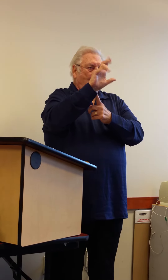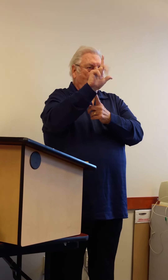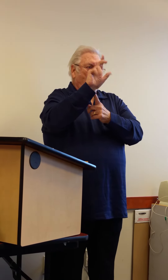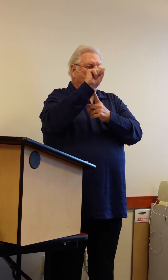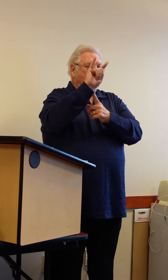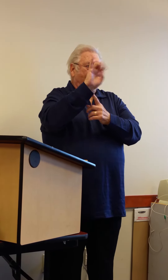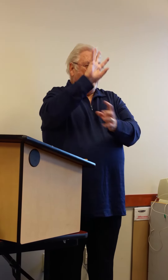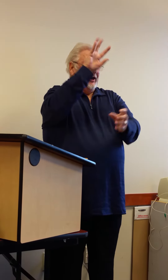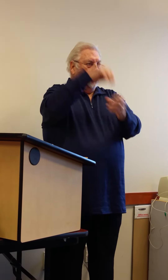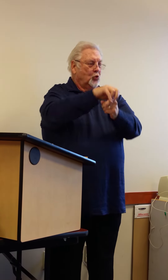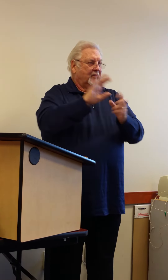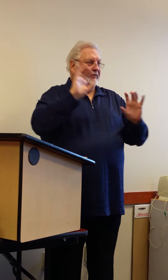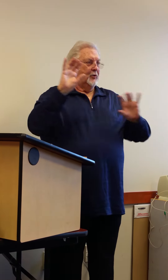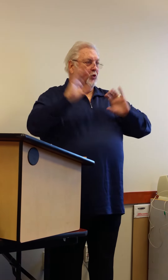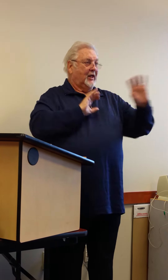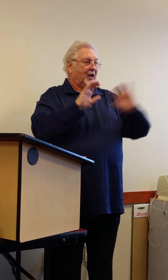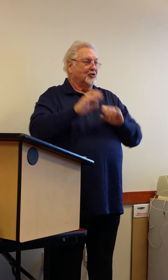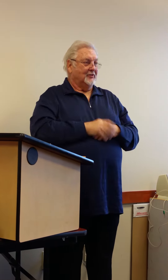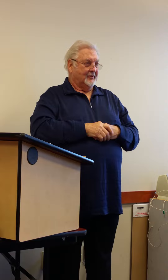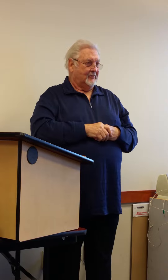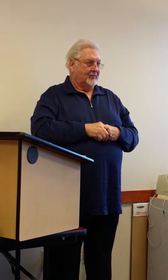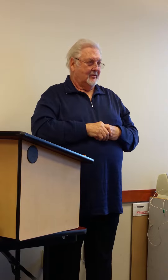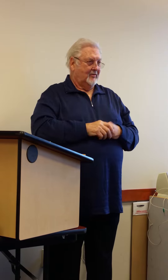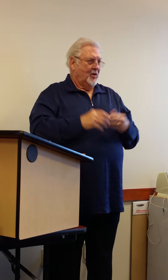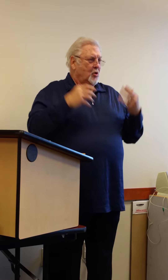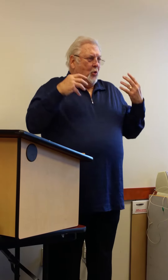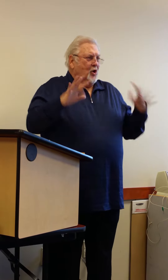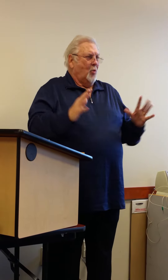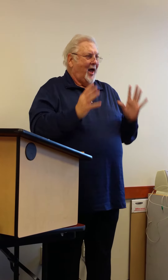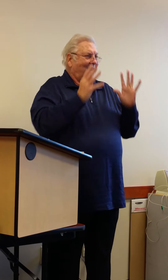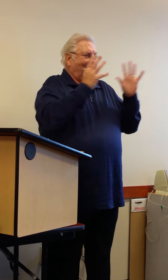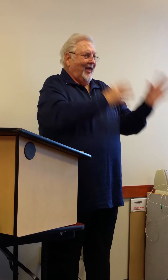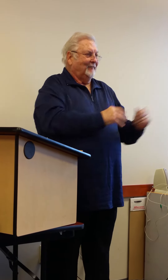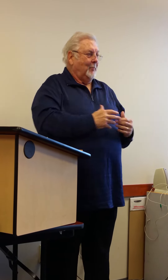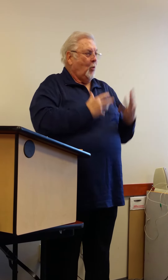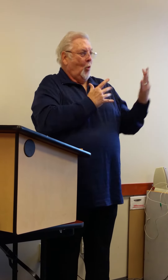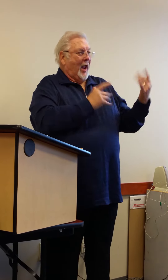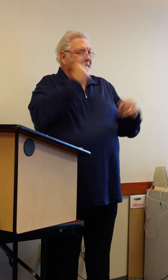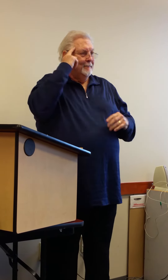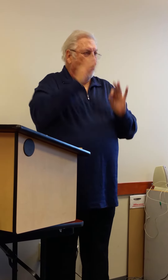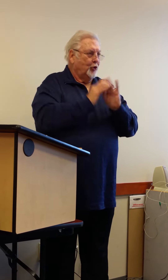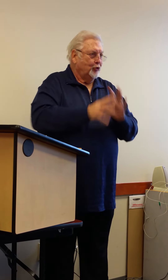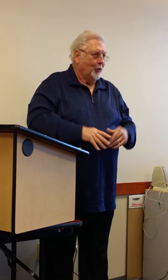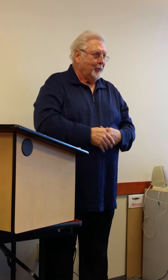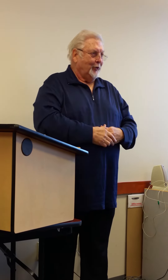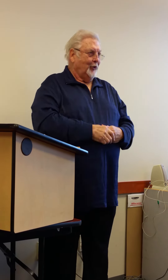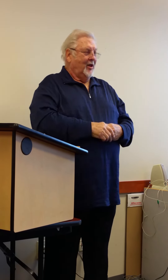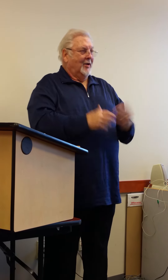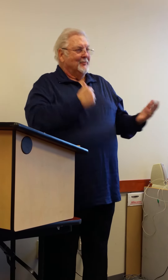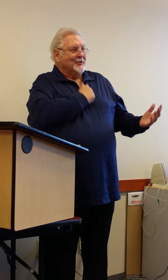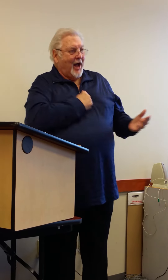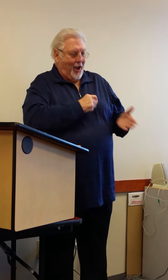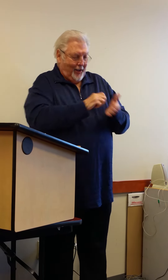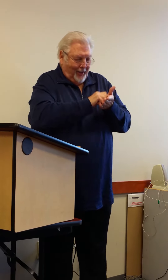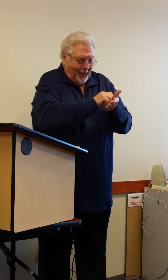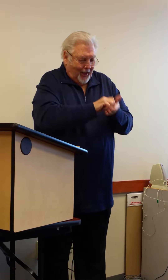accessibility, inclusiveness with communication. We don't want to leave them out and have to wait for an interpreter.